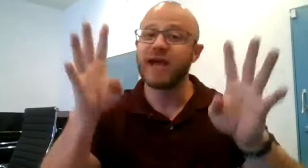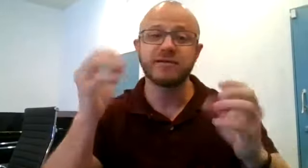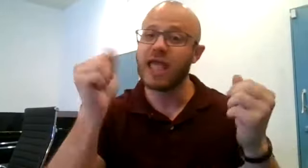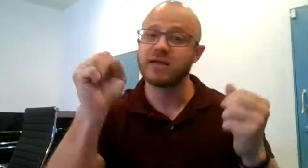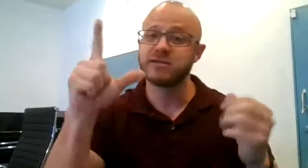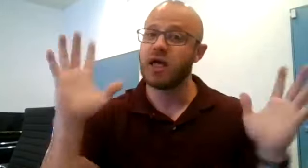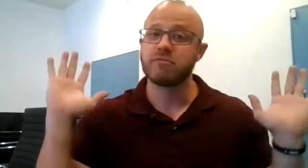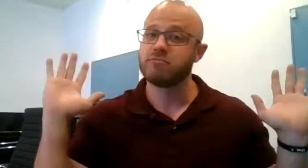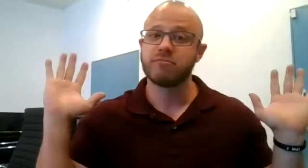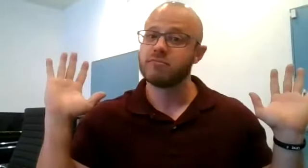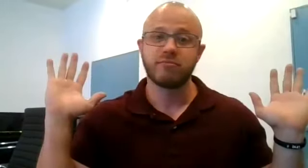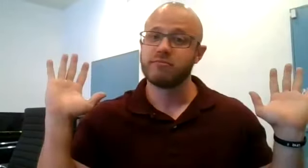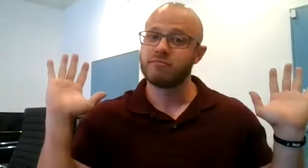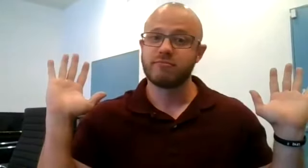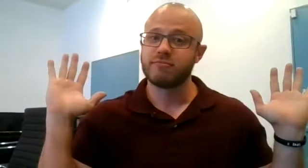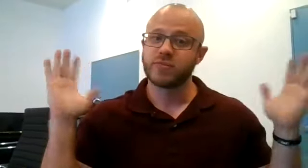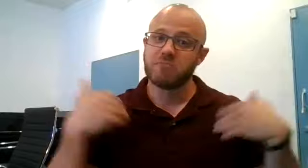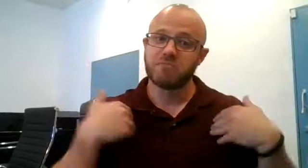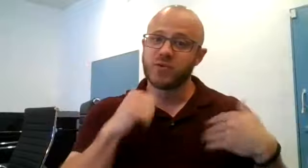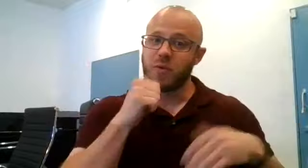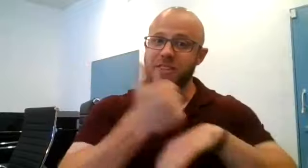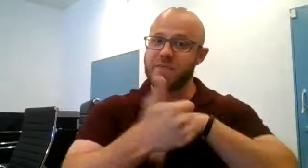I didn't invent ASL, so don't blame me.